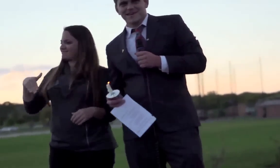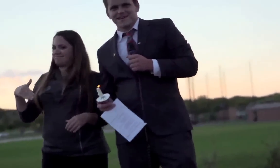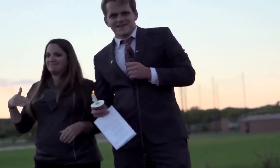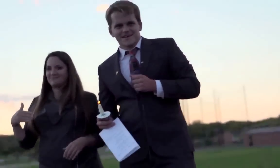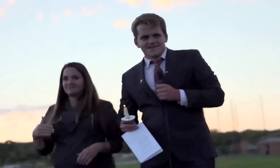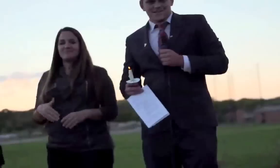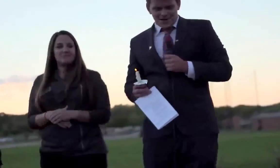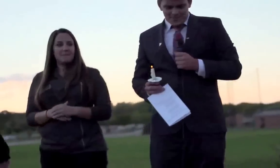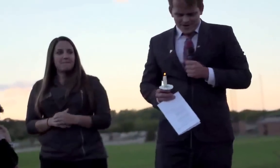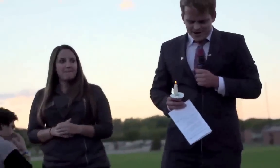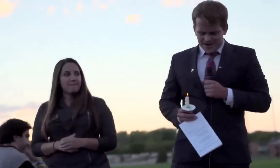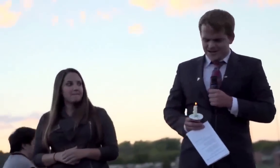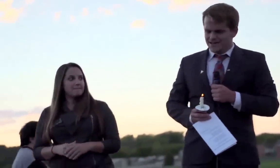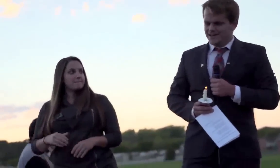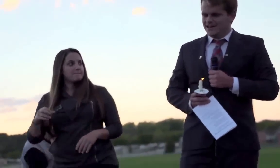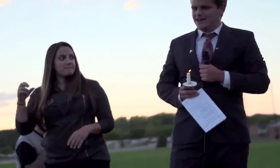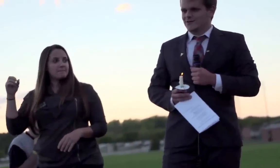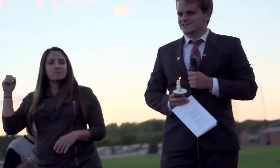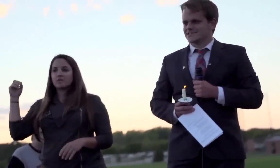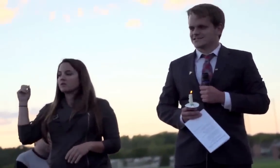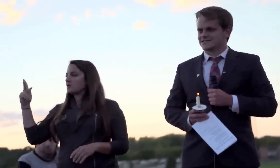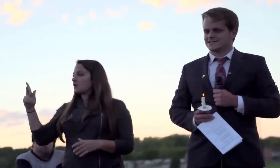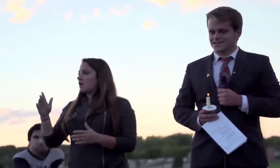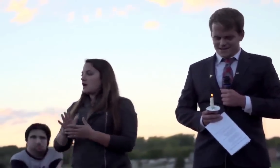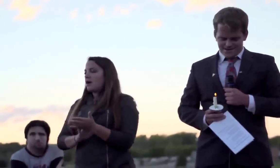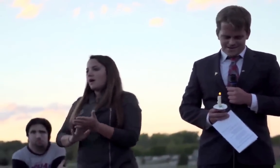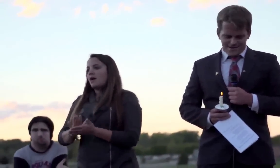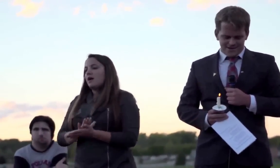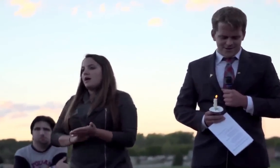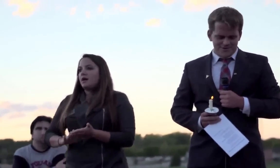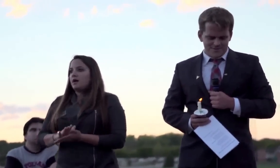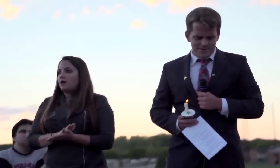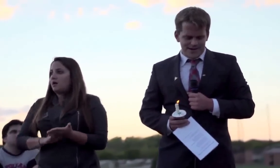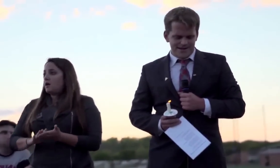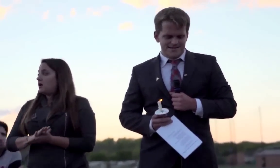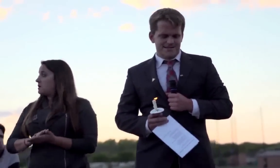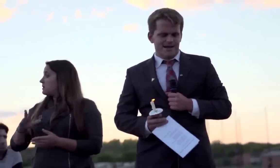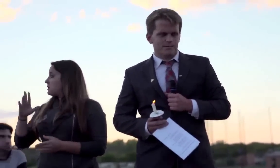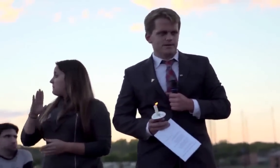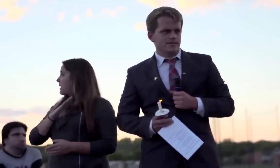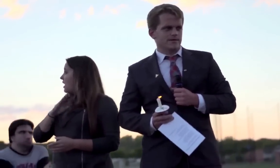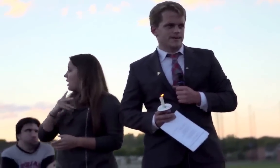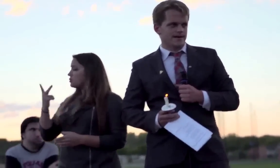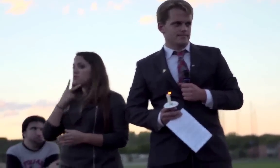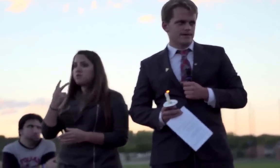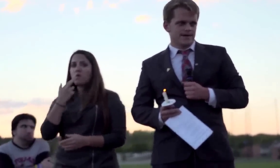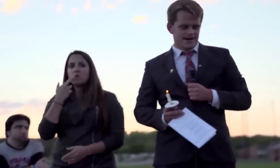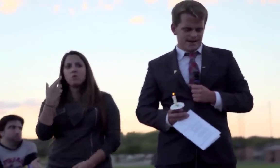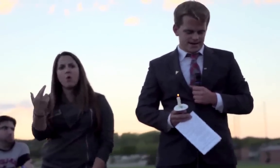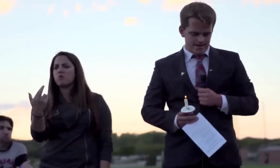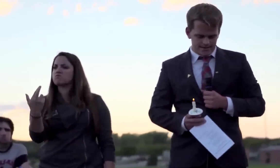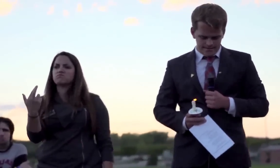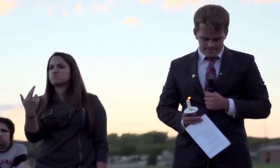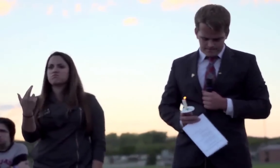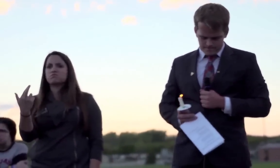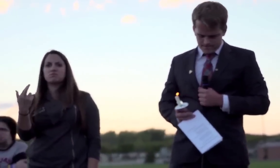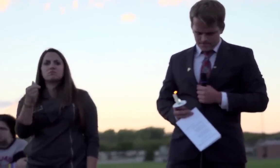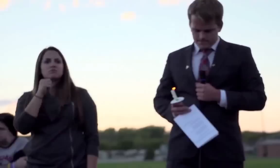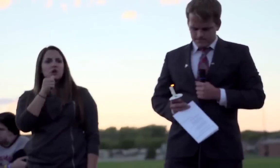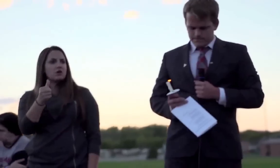So I mean, I wasn't as close to Ben as a lot of people that were here, but